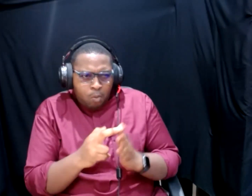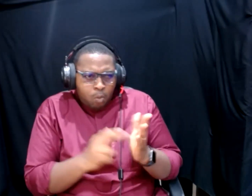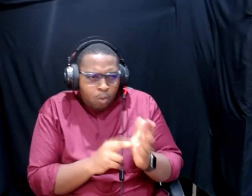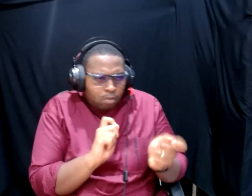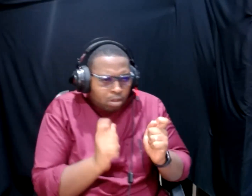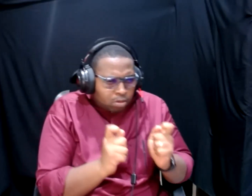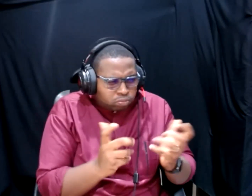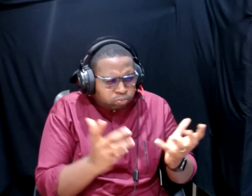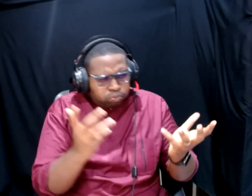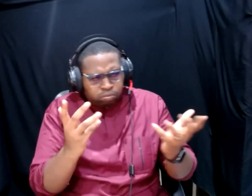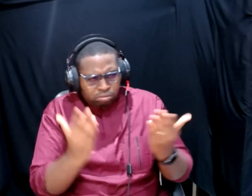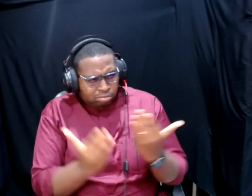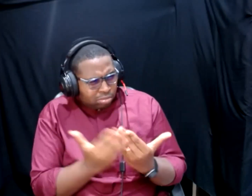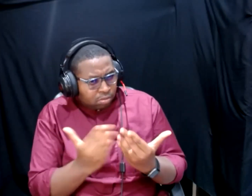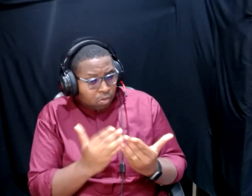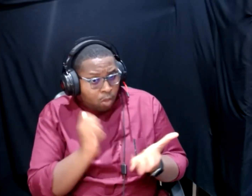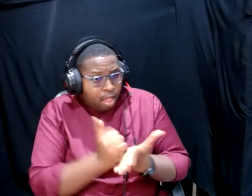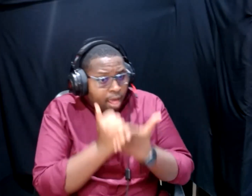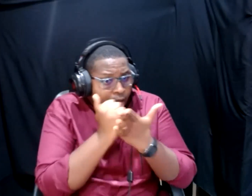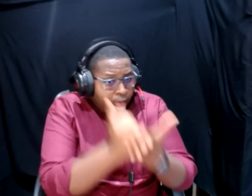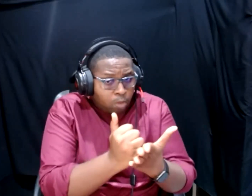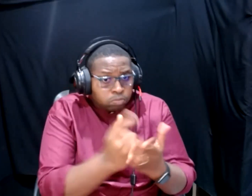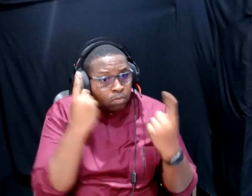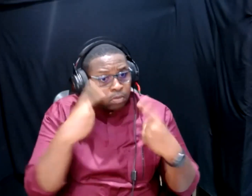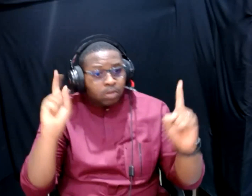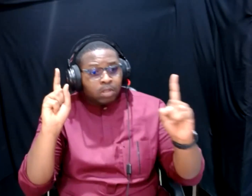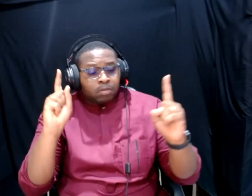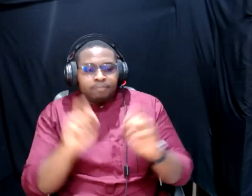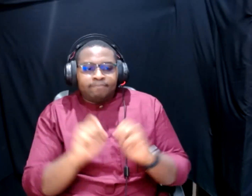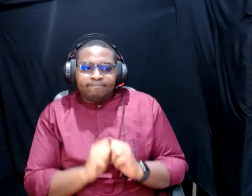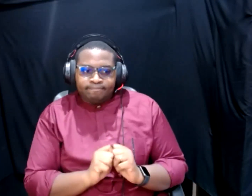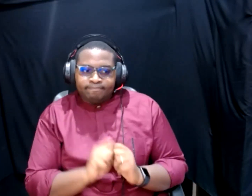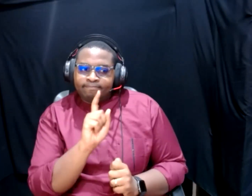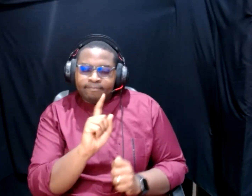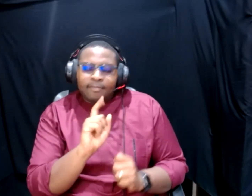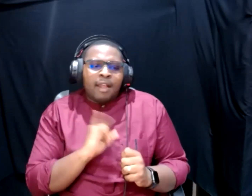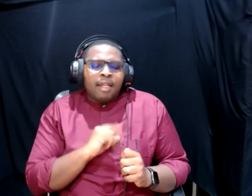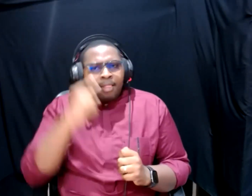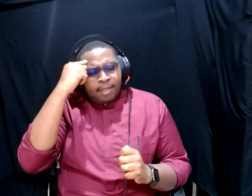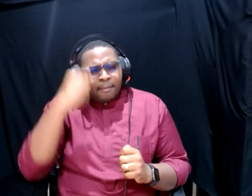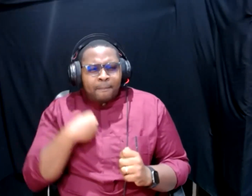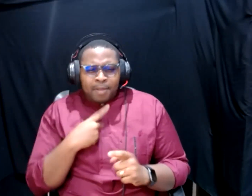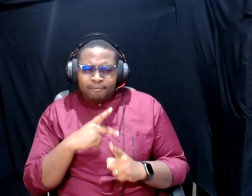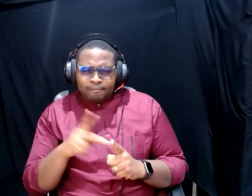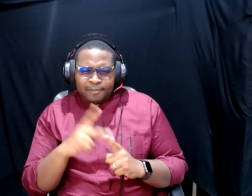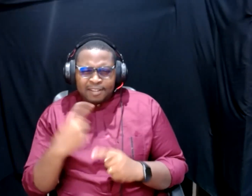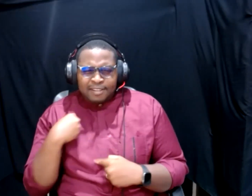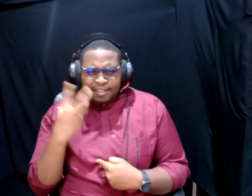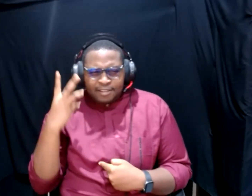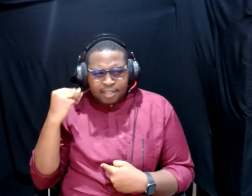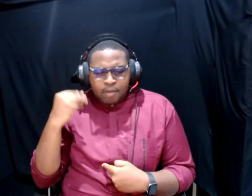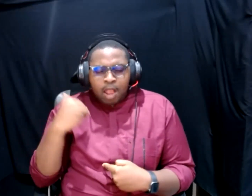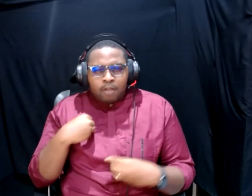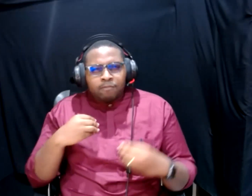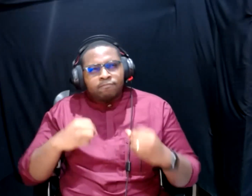analytic methodologies fully implemented. I also want to provide a bit more detail on my professional background to help paint a full picture of